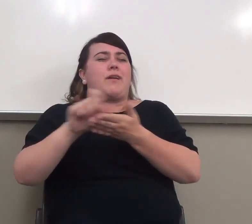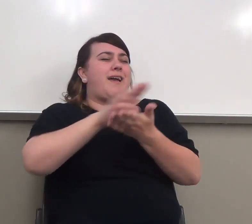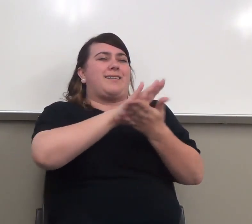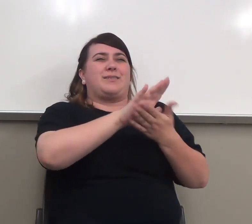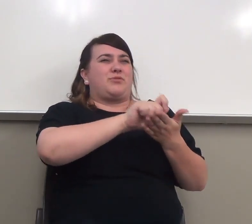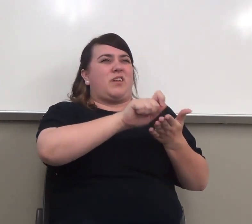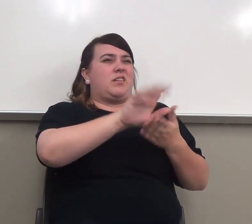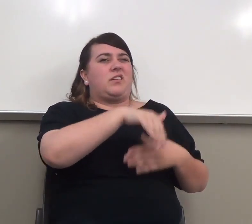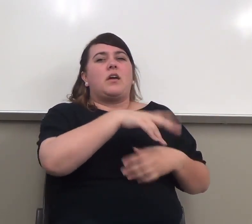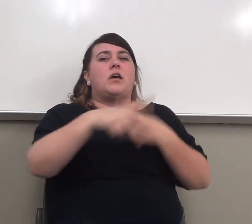writing.